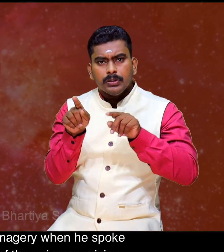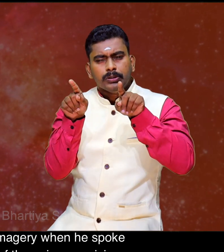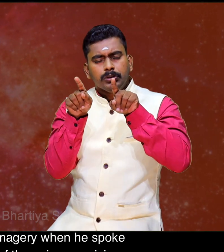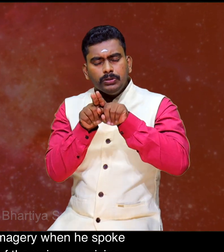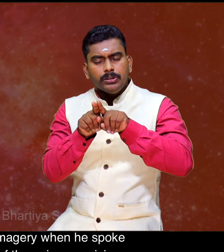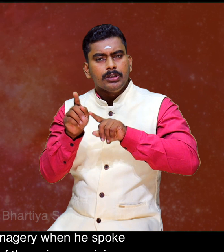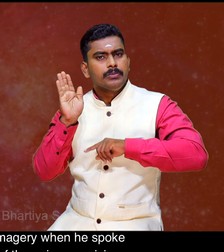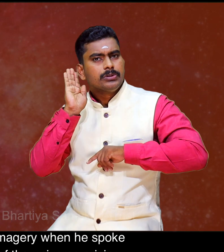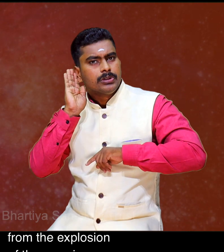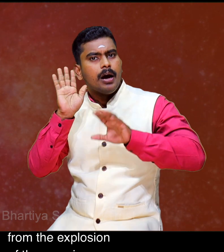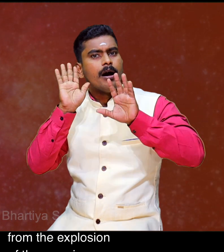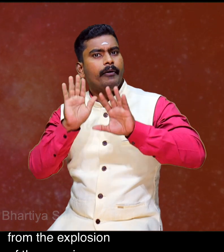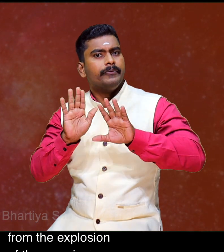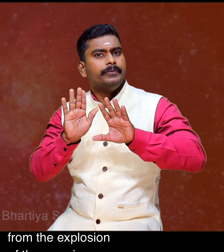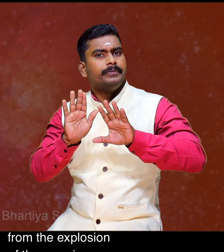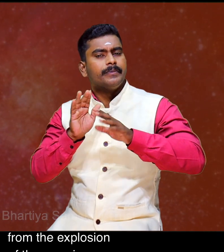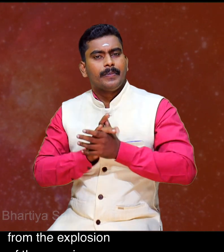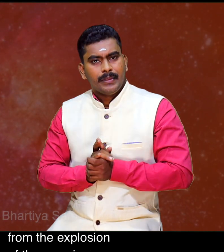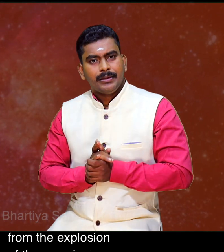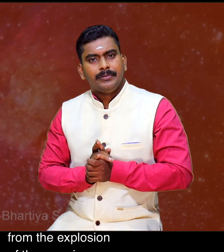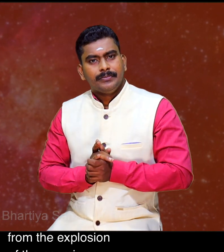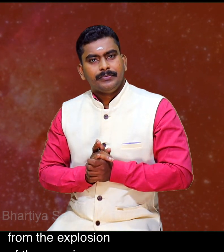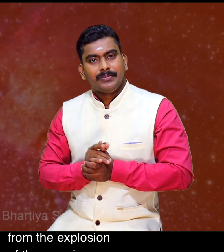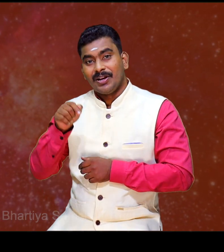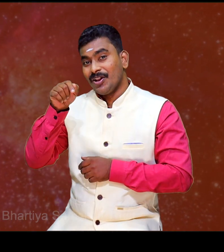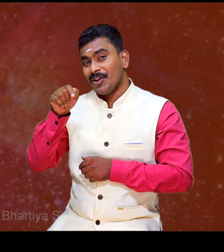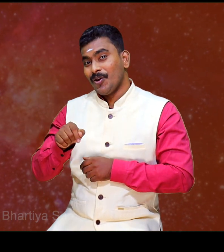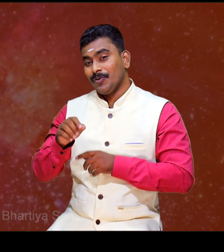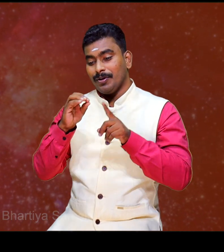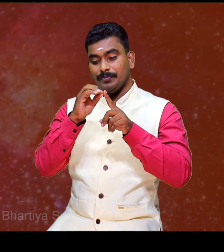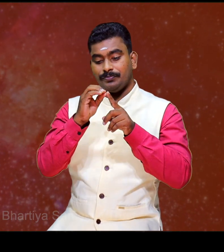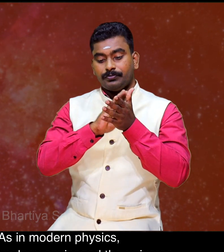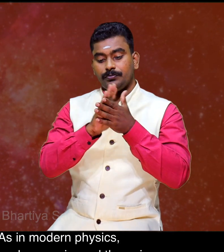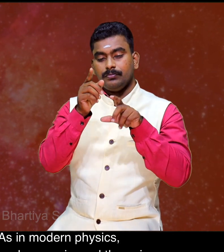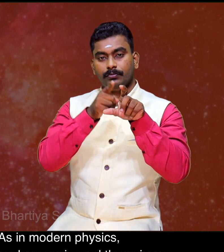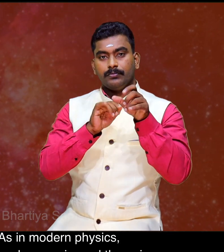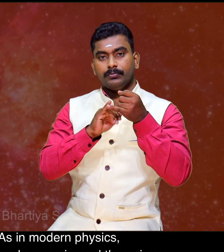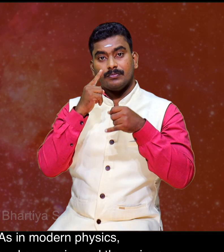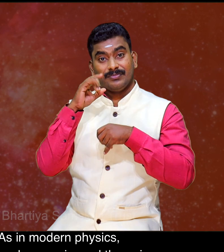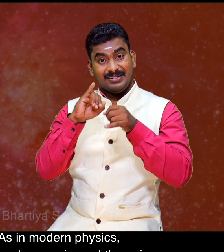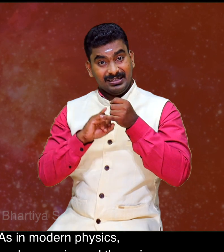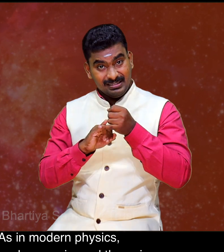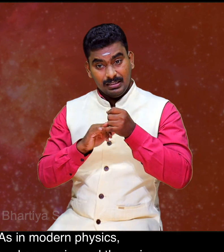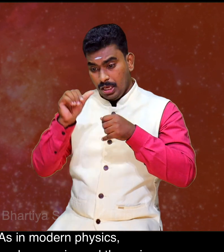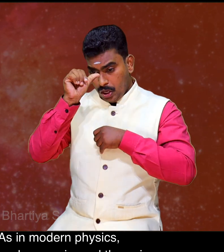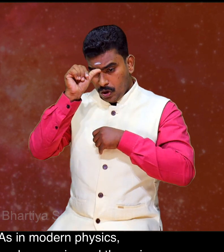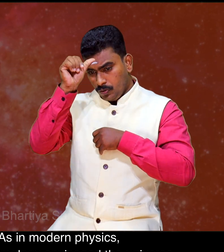universe arising from the explosion of the cosmic egg. As in modern physics, Hindu